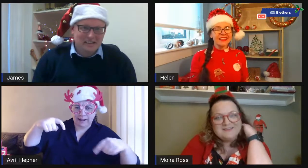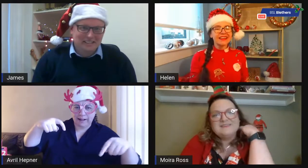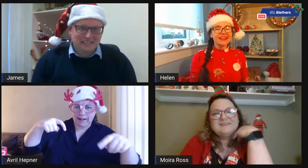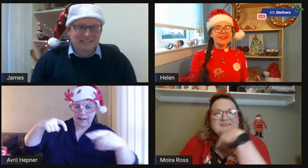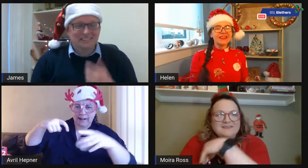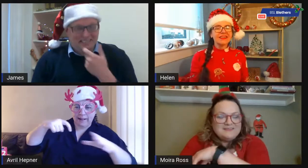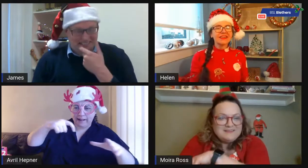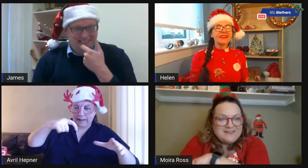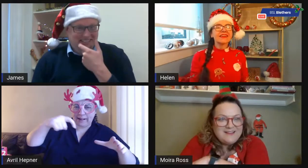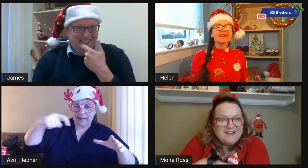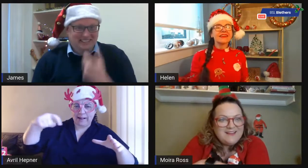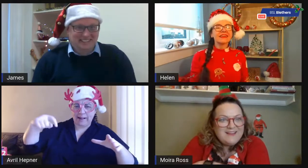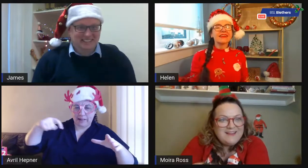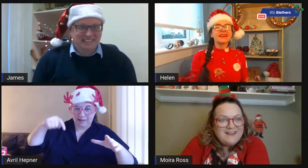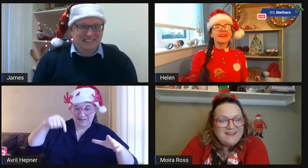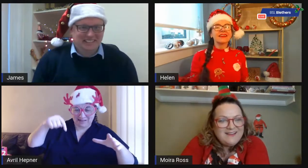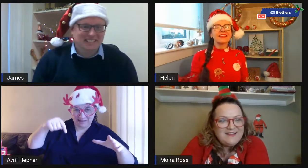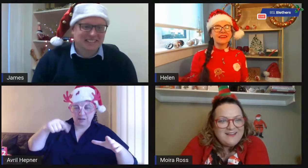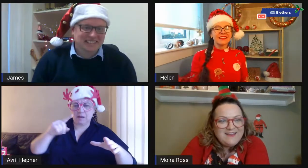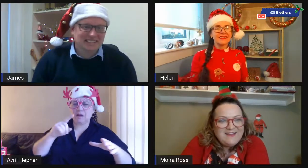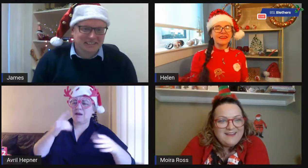on it and it played the records and the records went round.